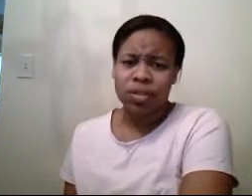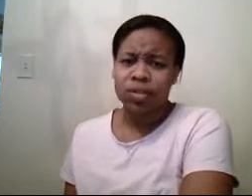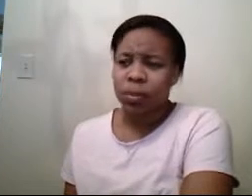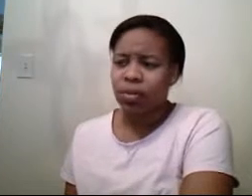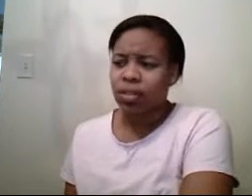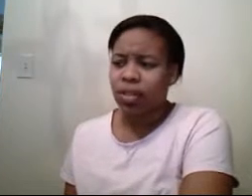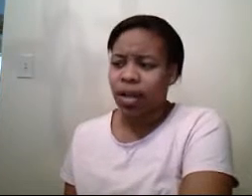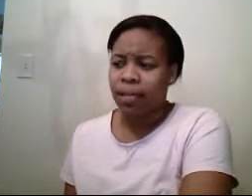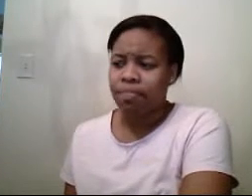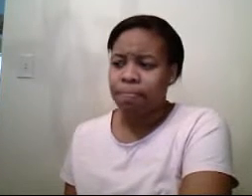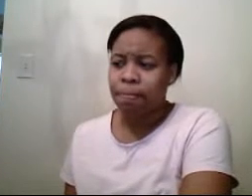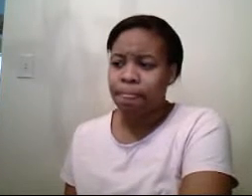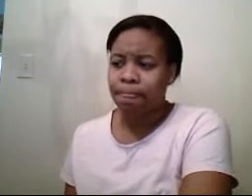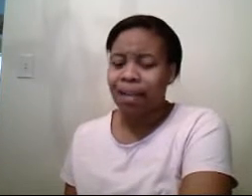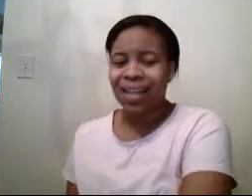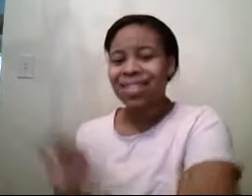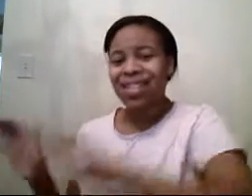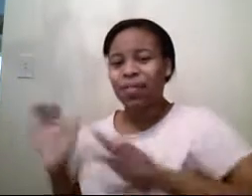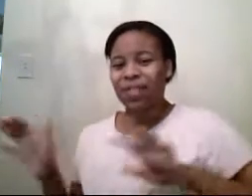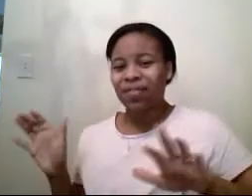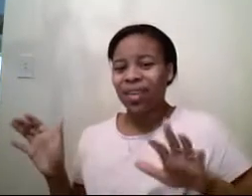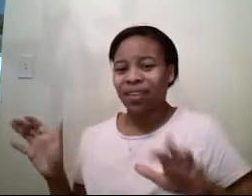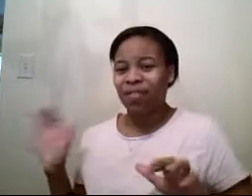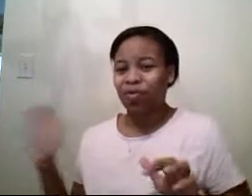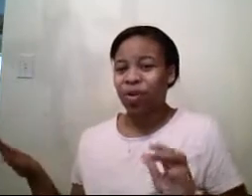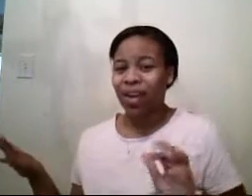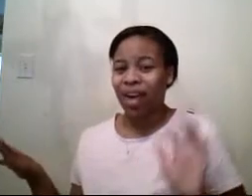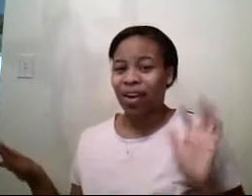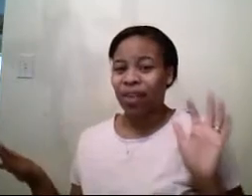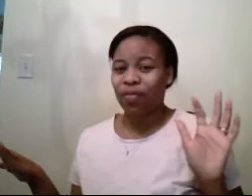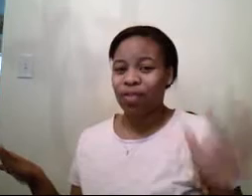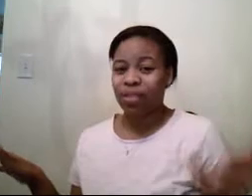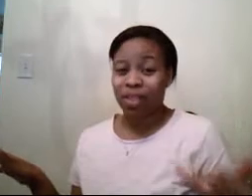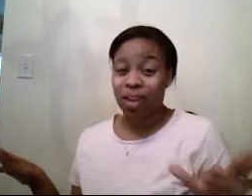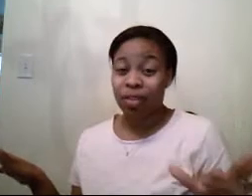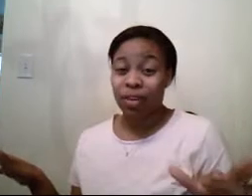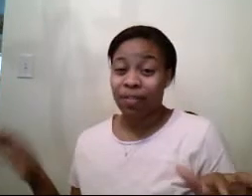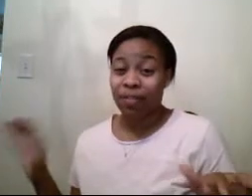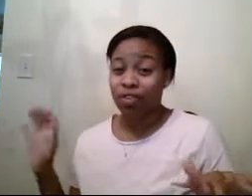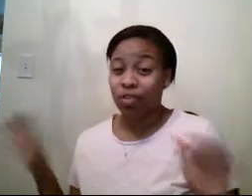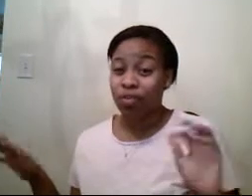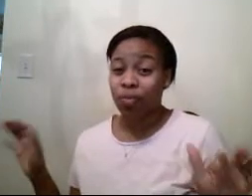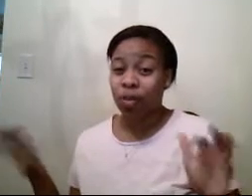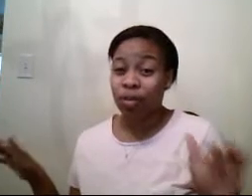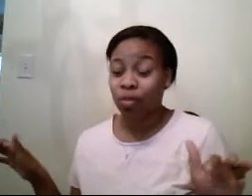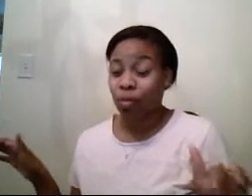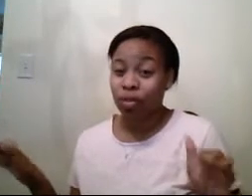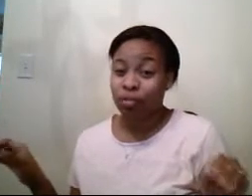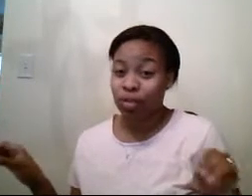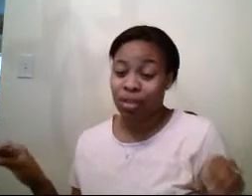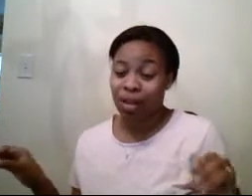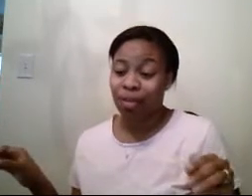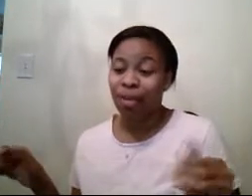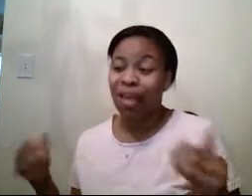used most. He didn't say specific if it was one area versus the other, if it's used in one of the waters versus the other.